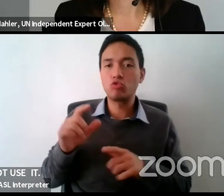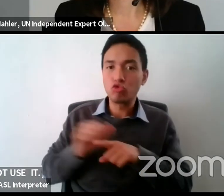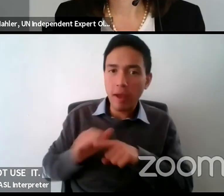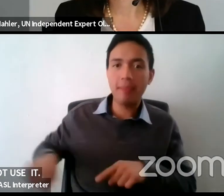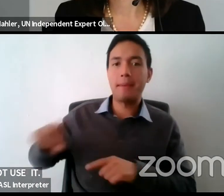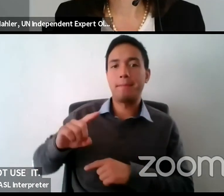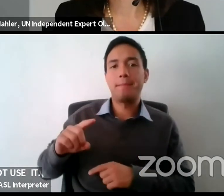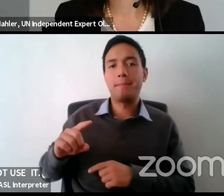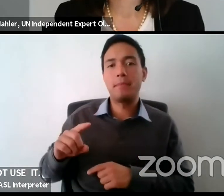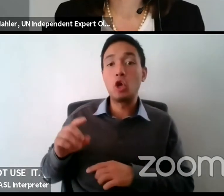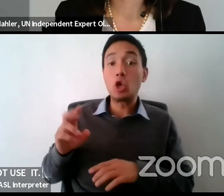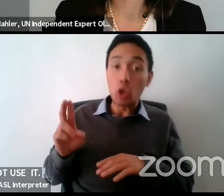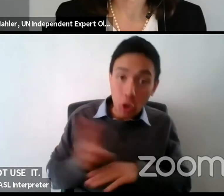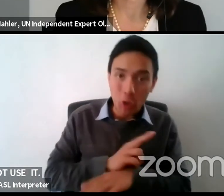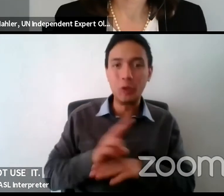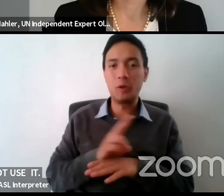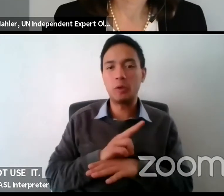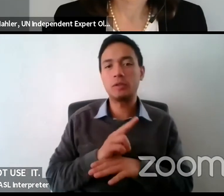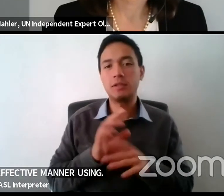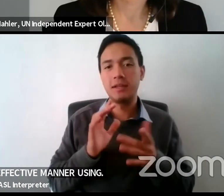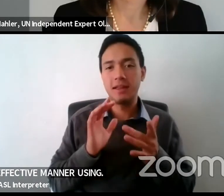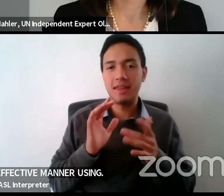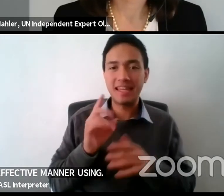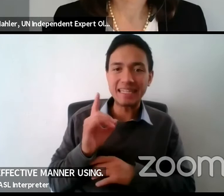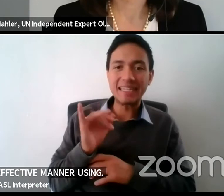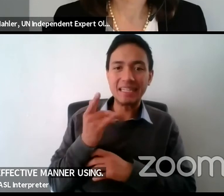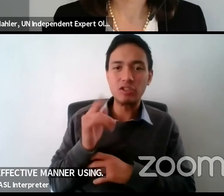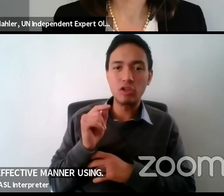tool itself. So I see this as a huge opportunity.